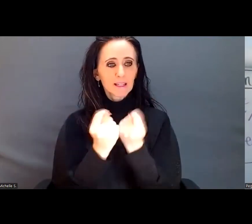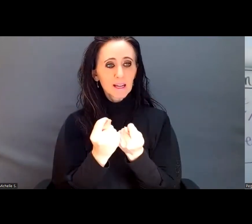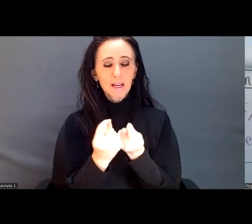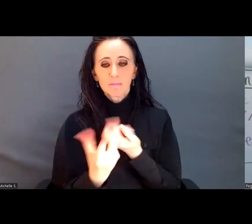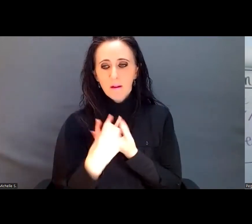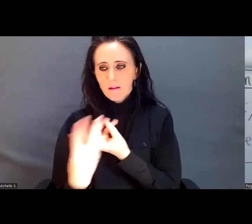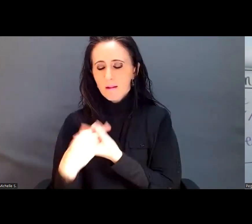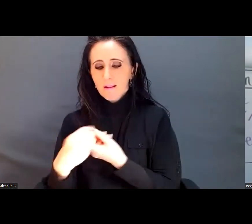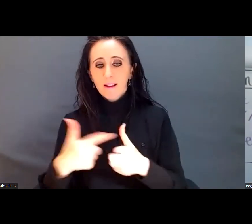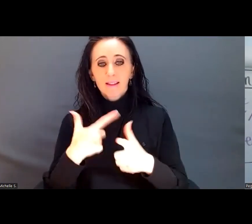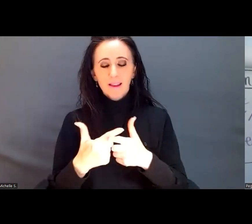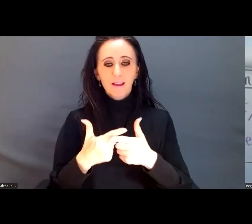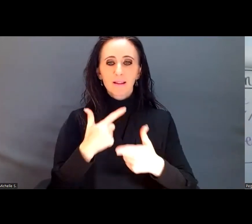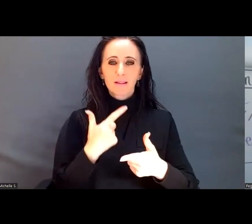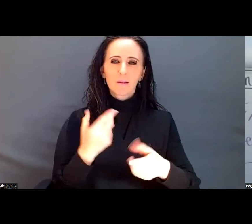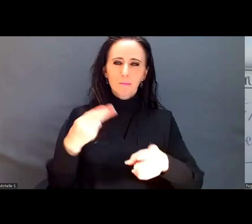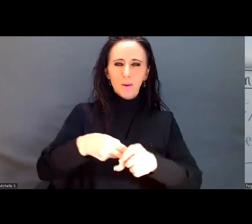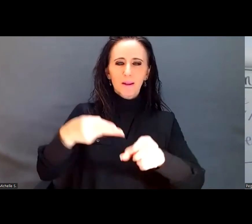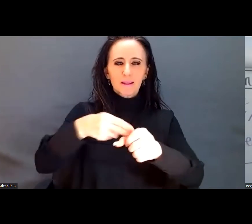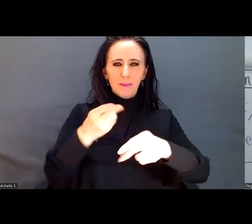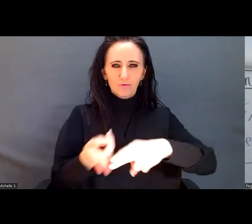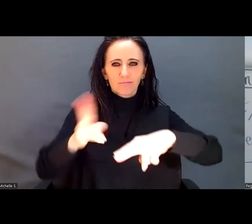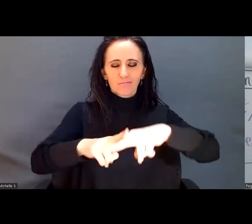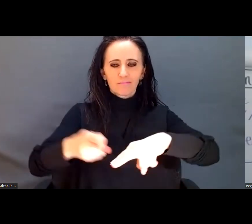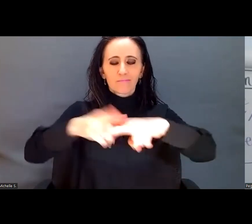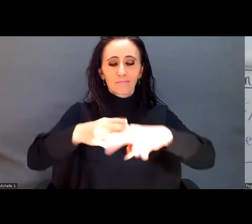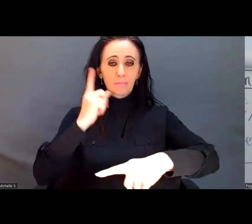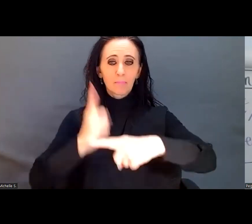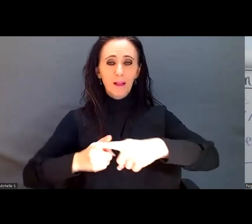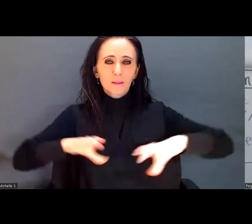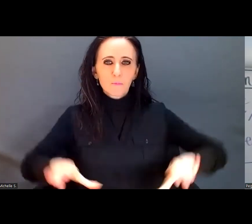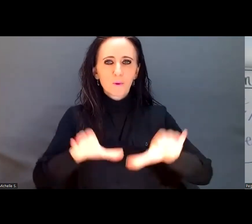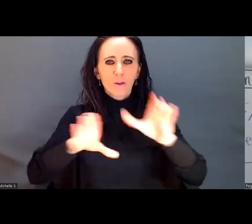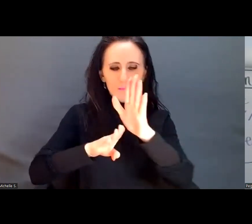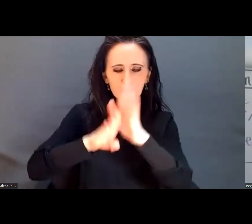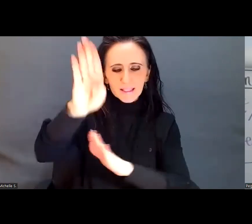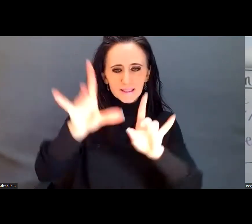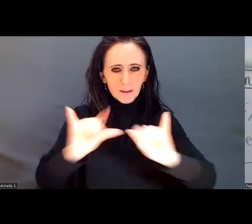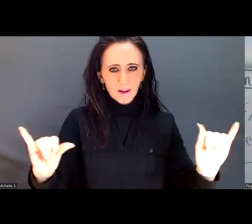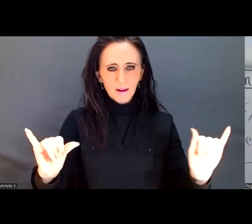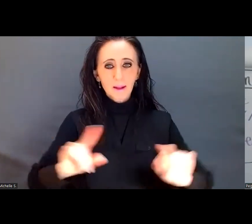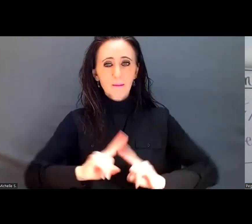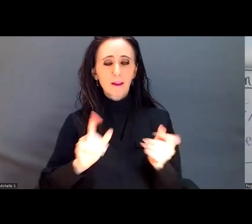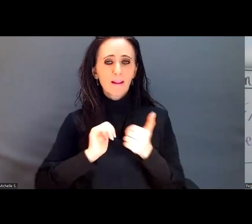does performance, right? They all work together. How are we going to handle that?